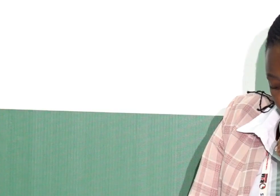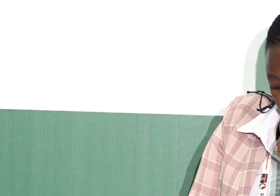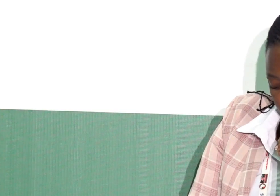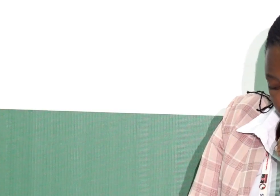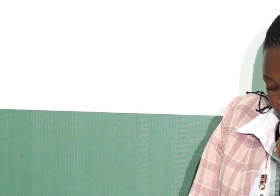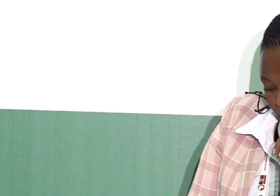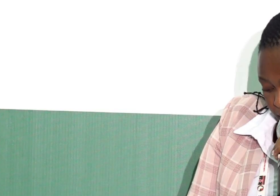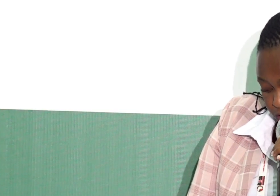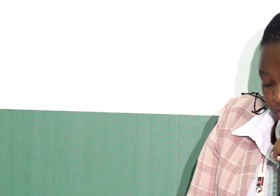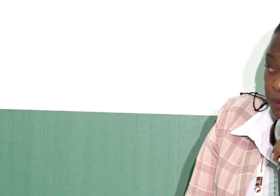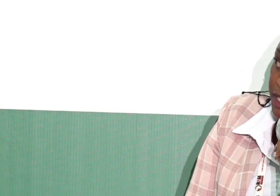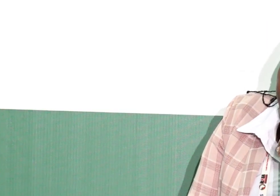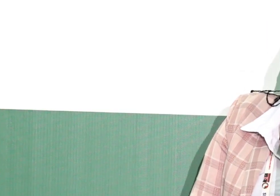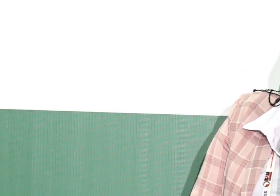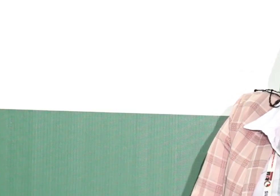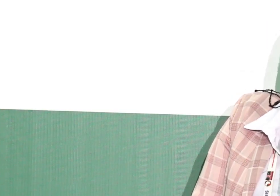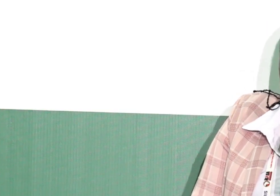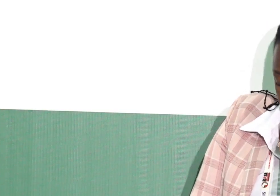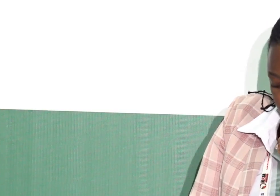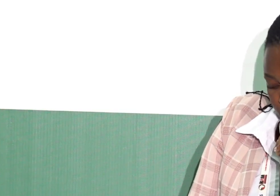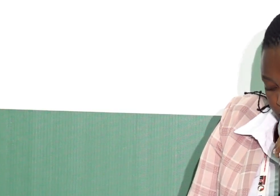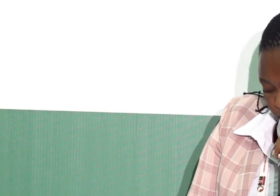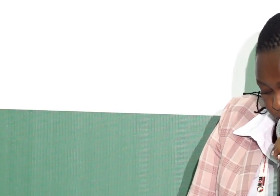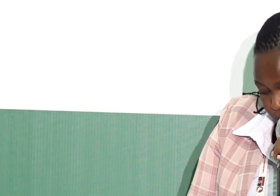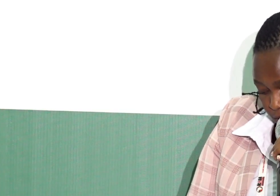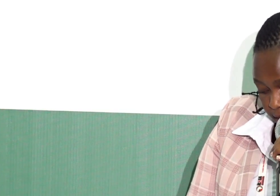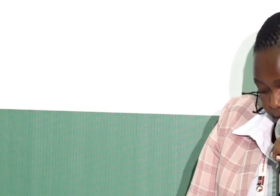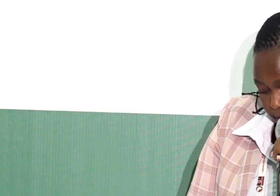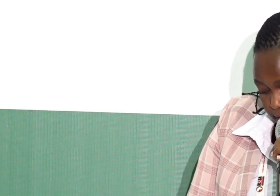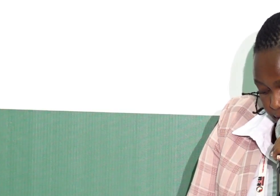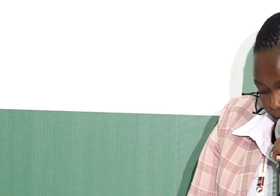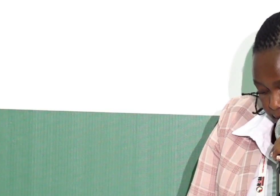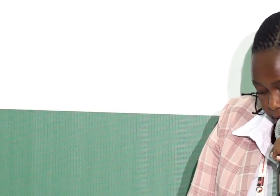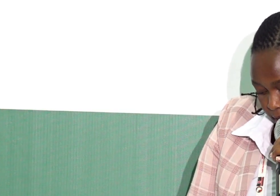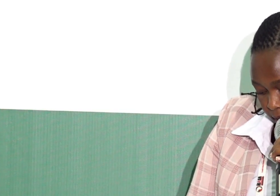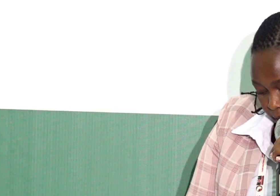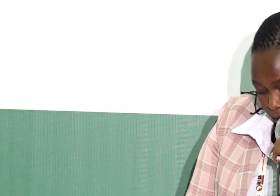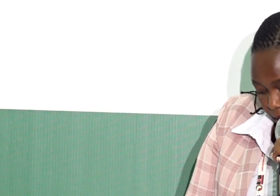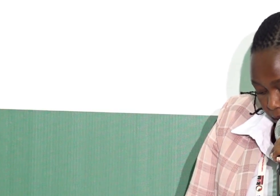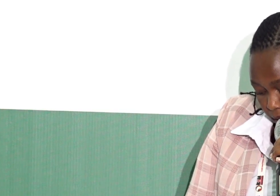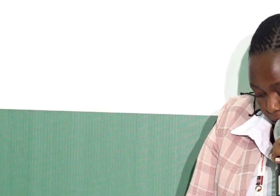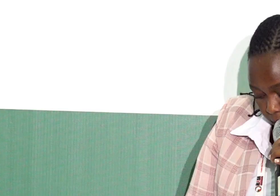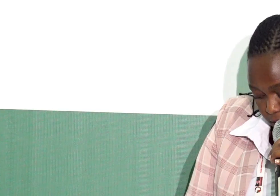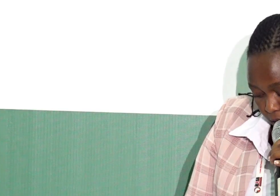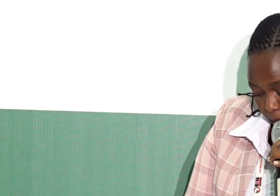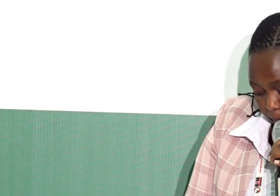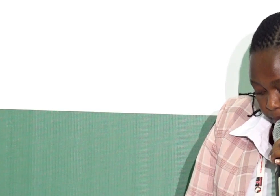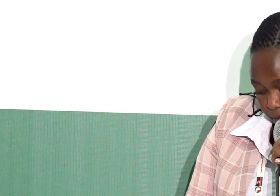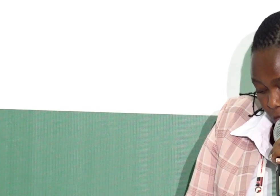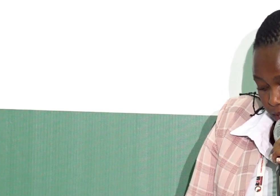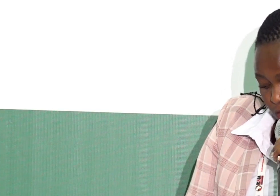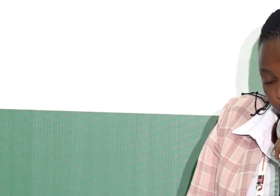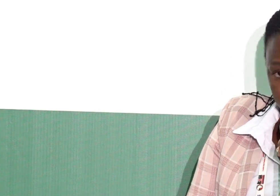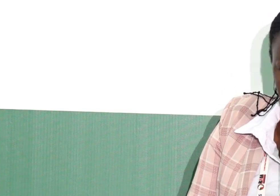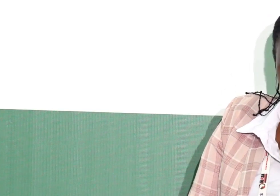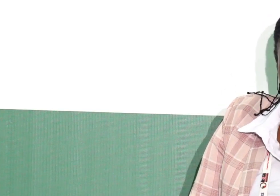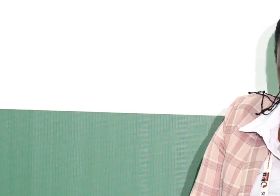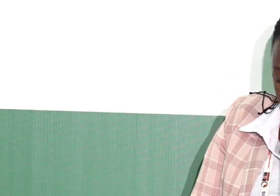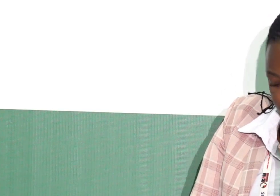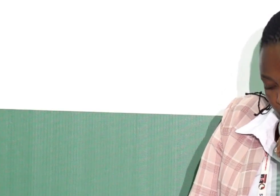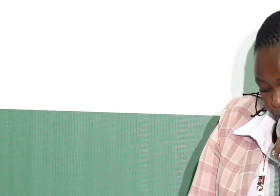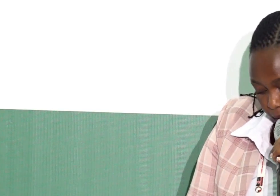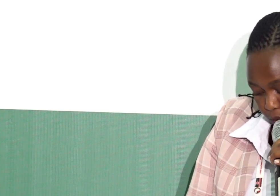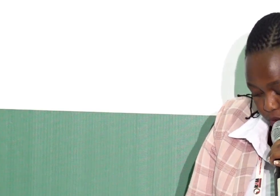excisional treatment method is limited to certain sites. And there was a question